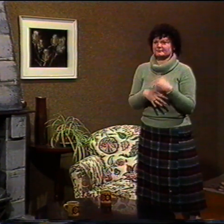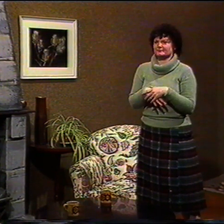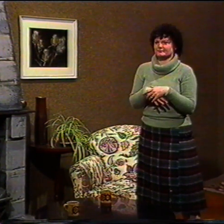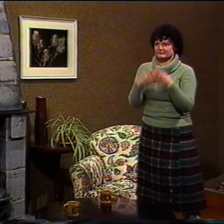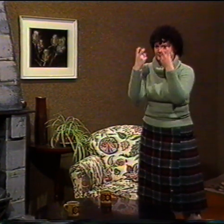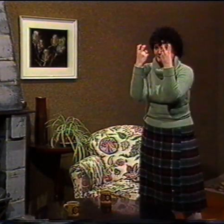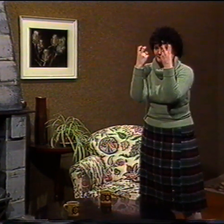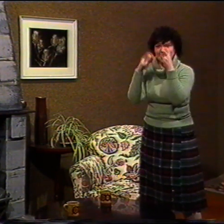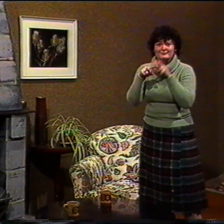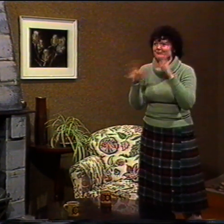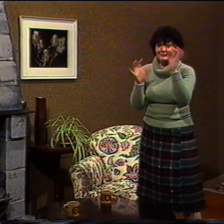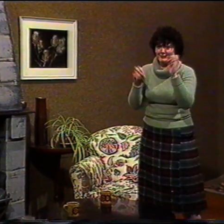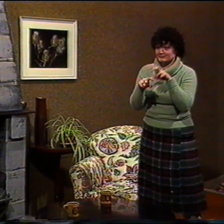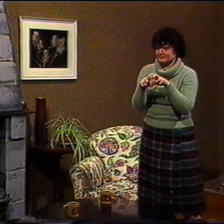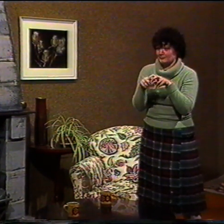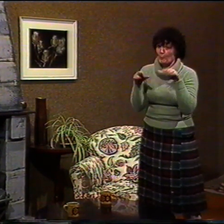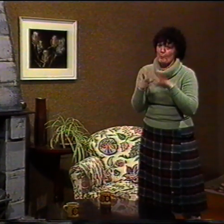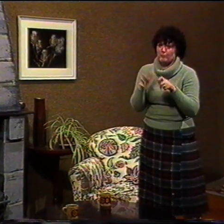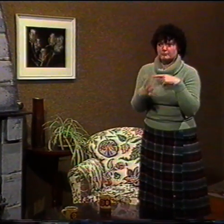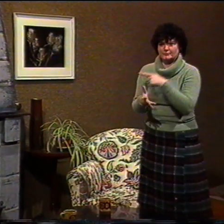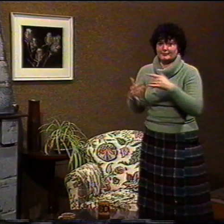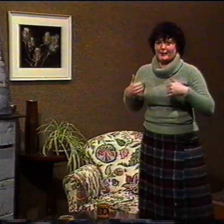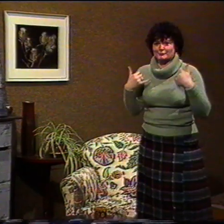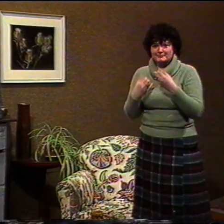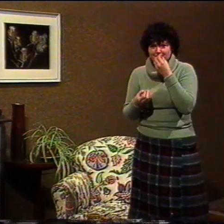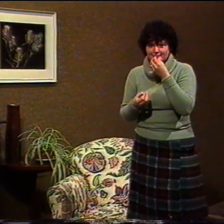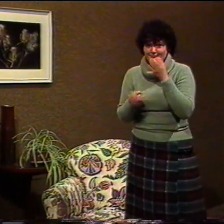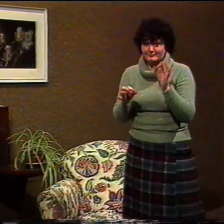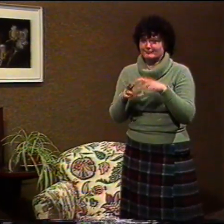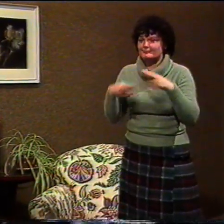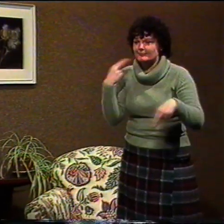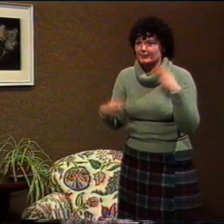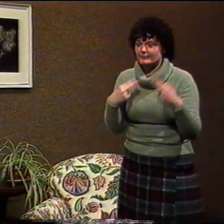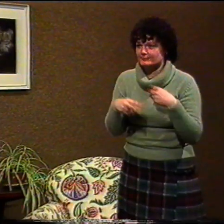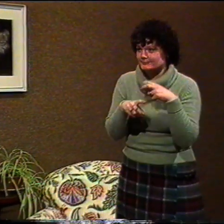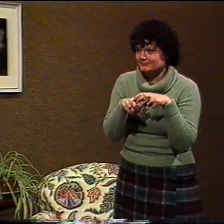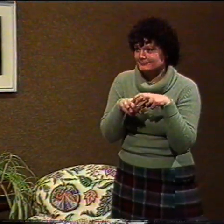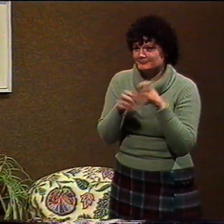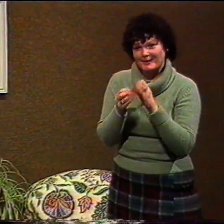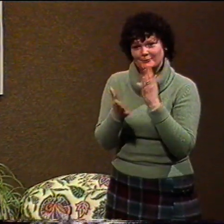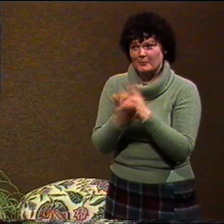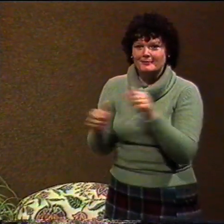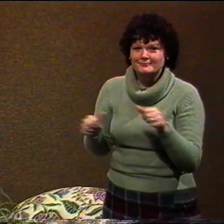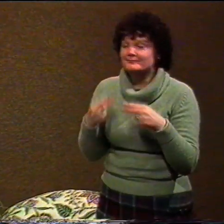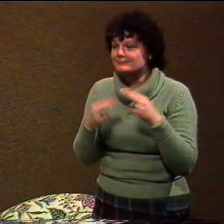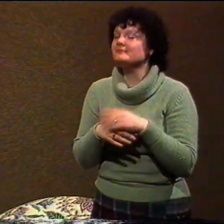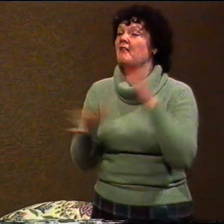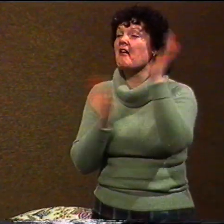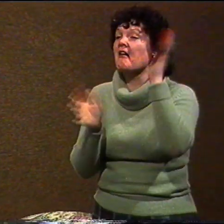meal." I was on tenterhooks. I couldn't join into the conversation. I really hoped they were enjoying their meal. I sat and watched, making sure everything was all